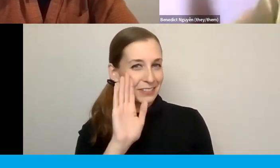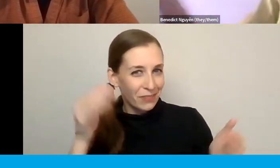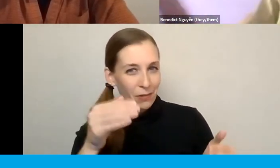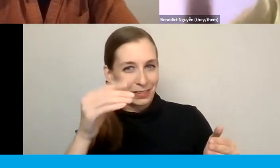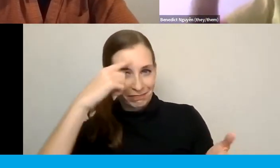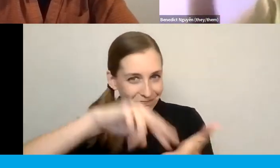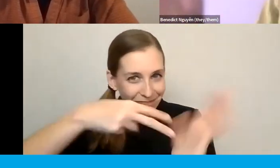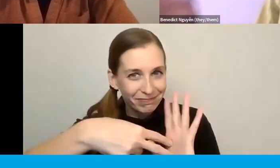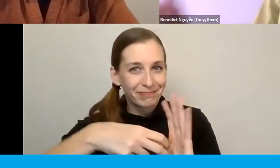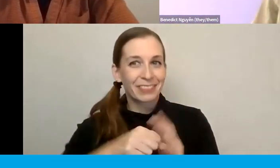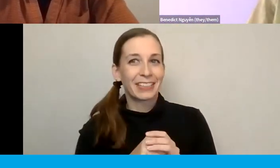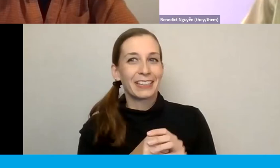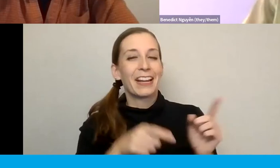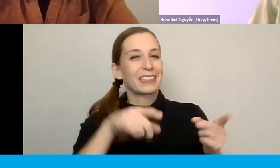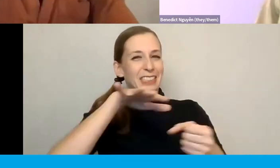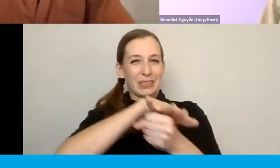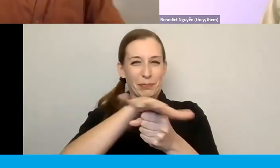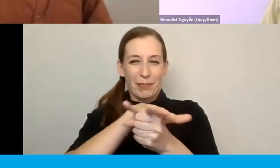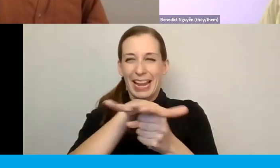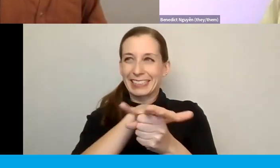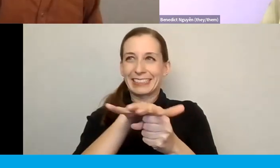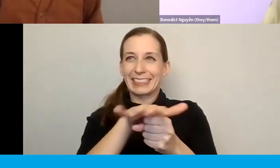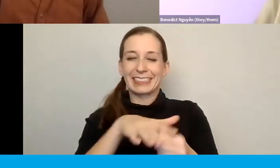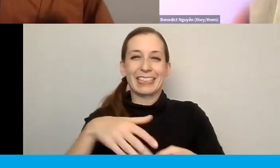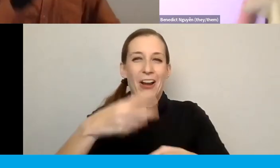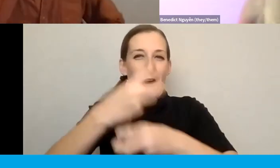not trying to call that space a thing. Yeah, but right.